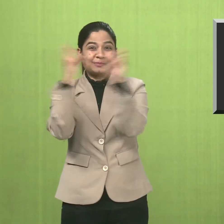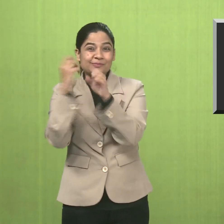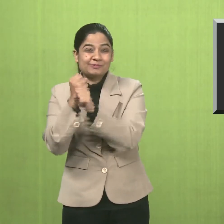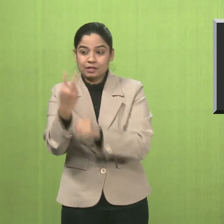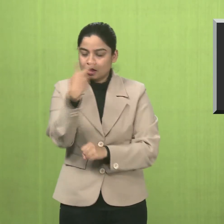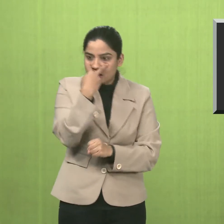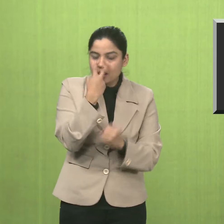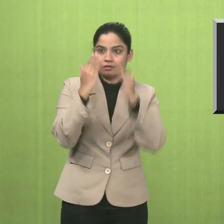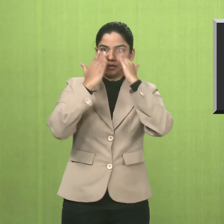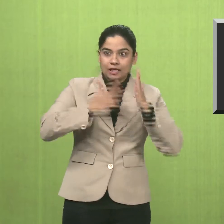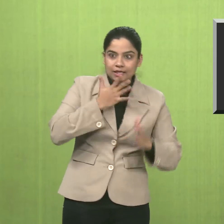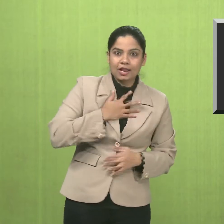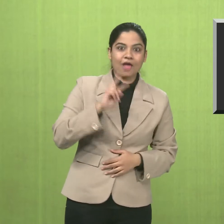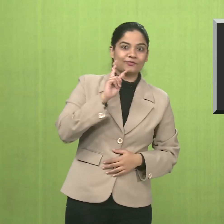A, which leads to